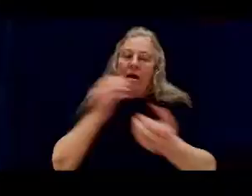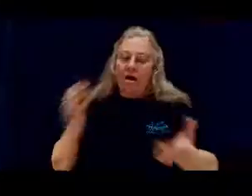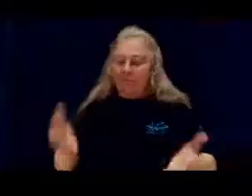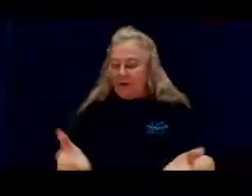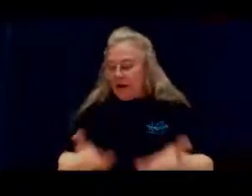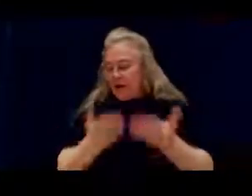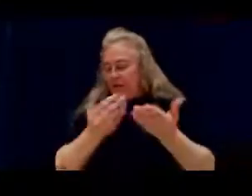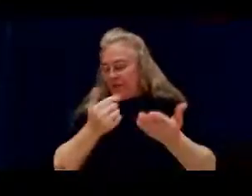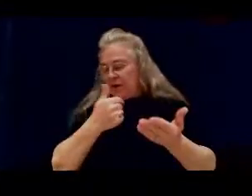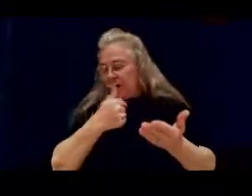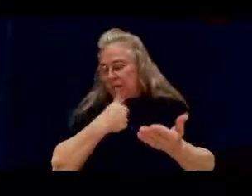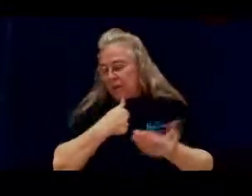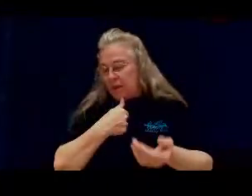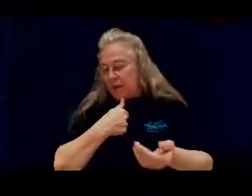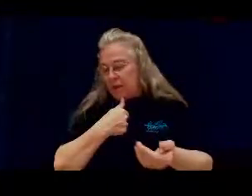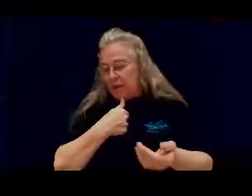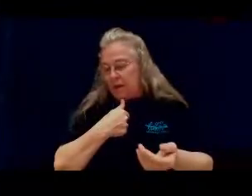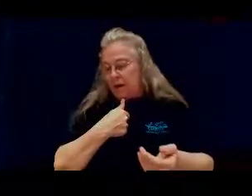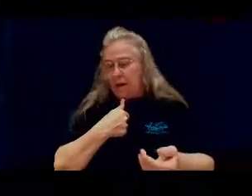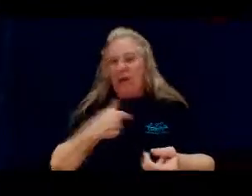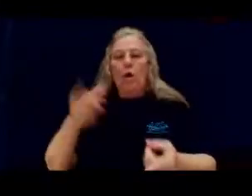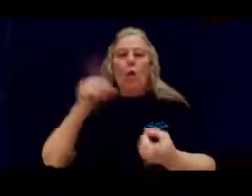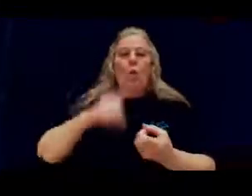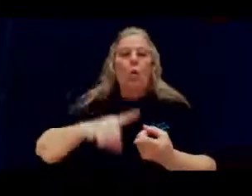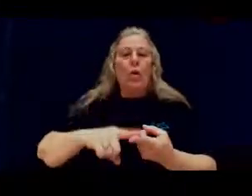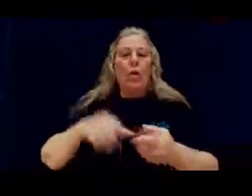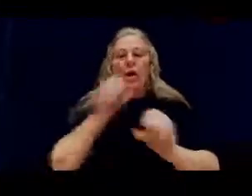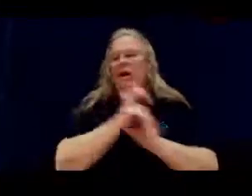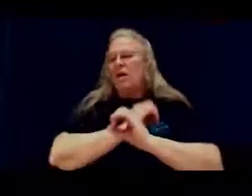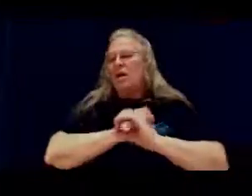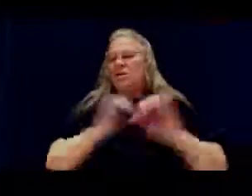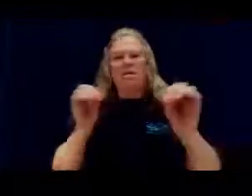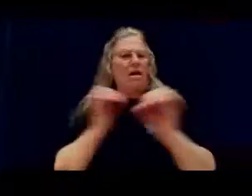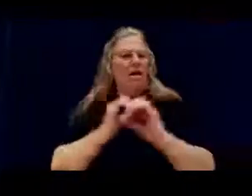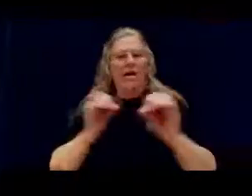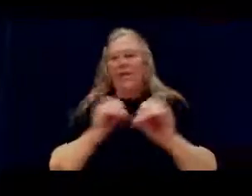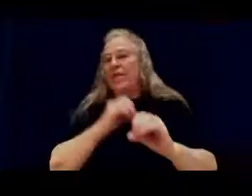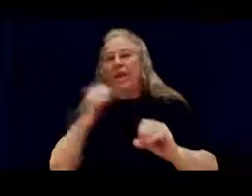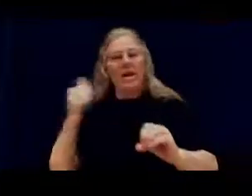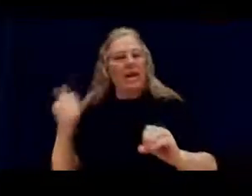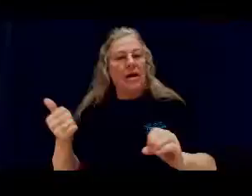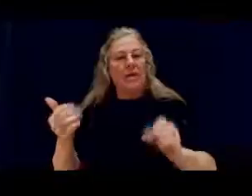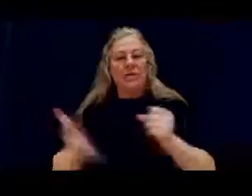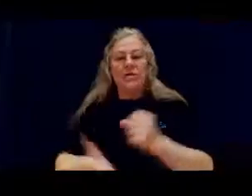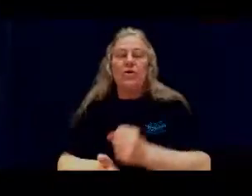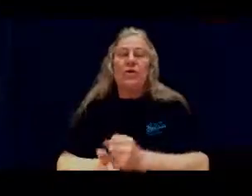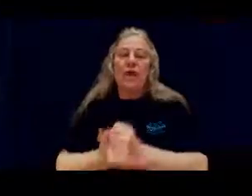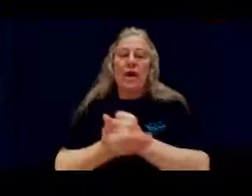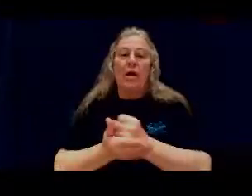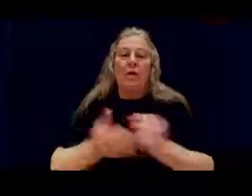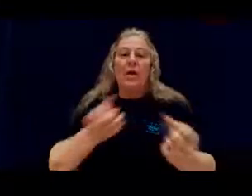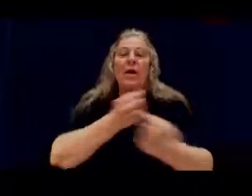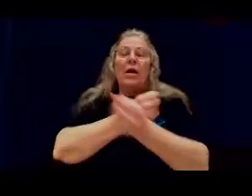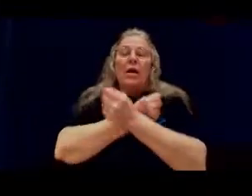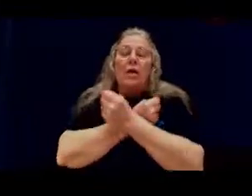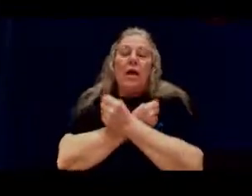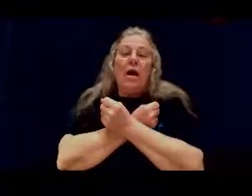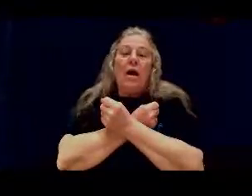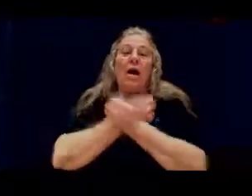love lifted me, when nothing else could help.